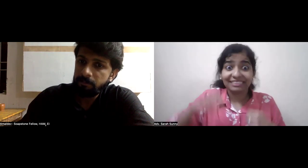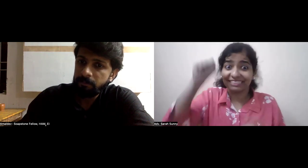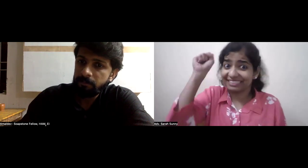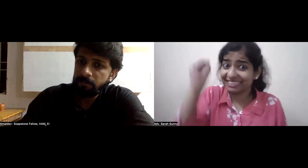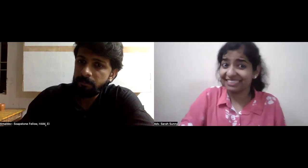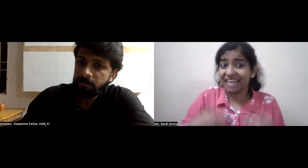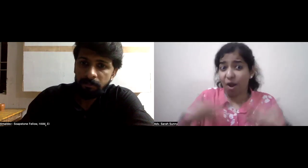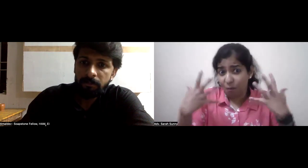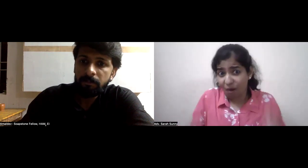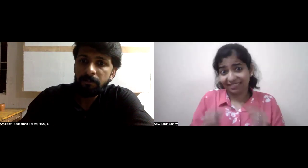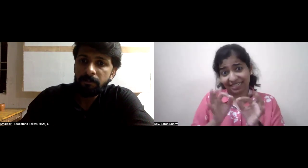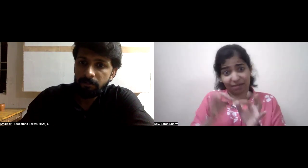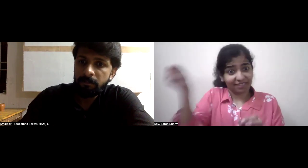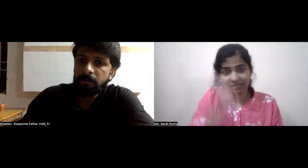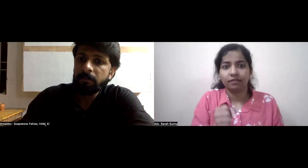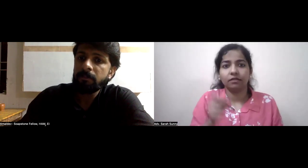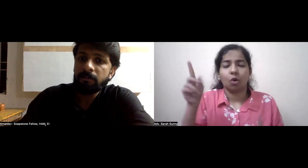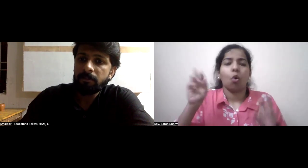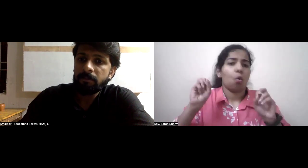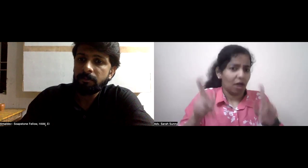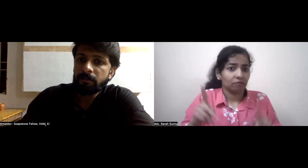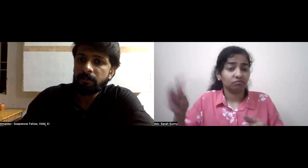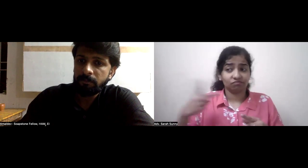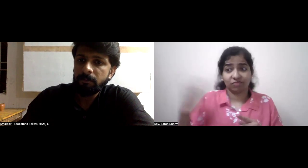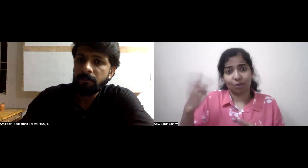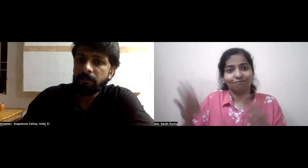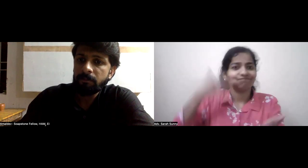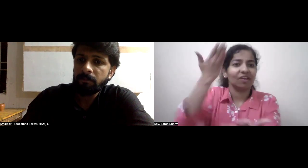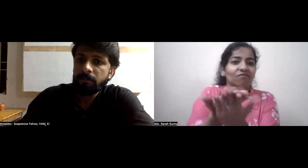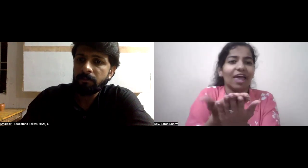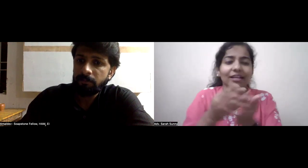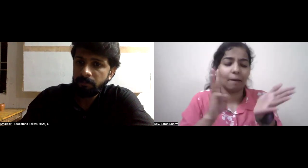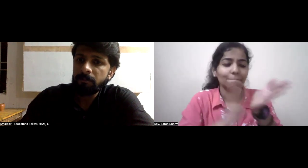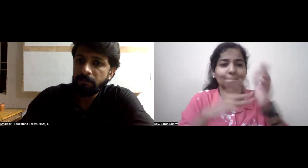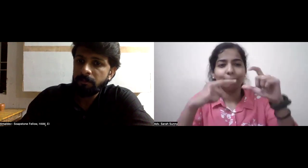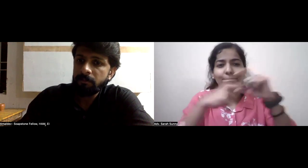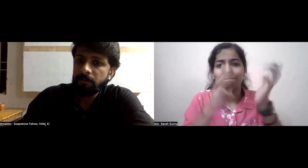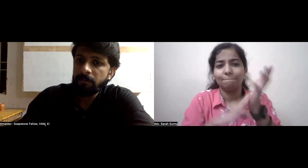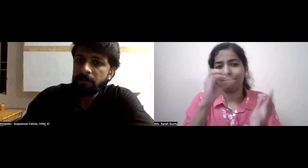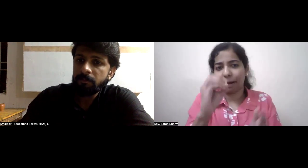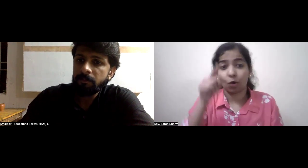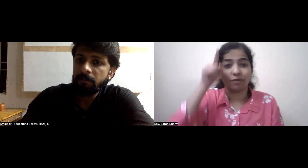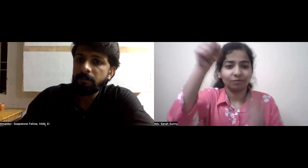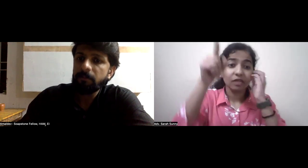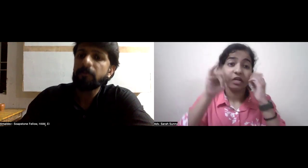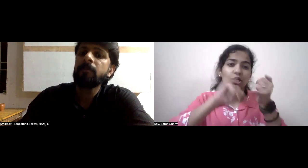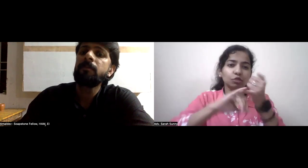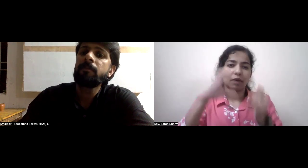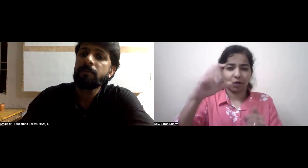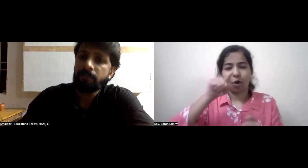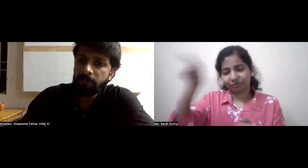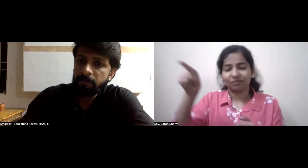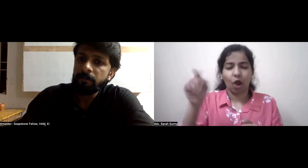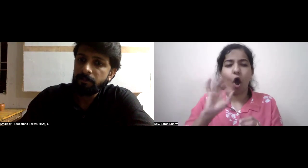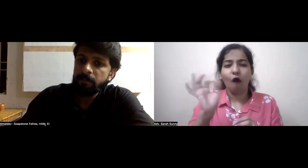And she asked me, if I wanted an interpreter for this particular hearing in Supreme Court. So then I had